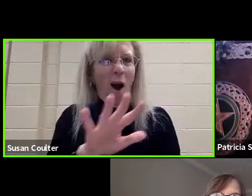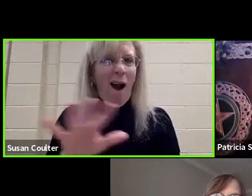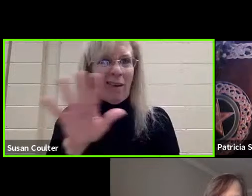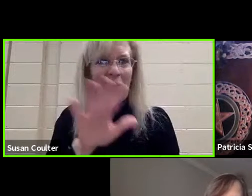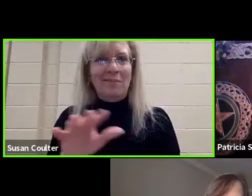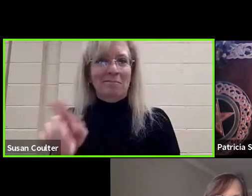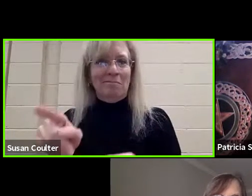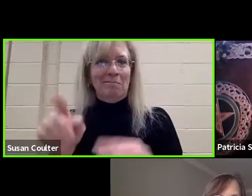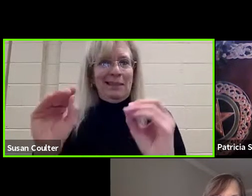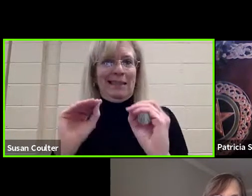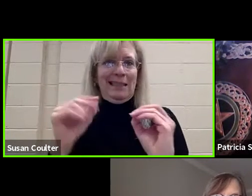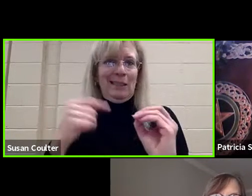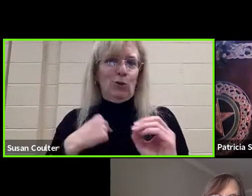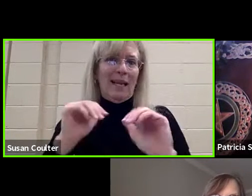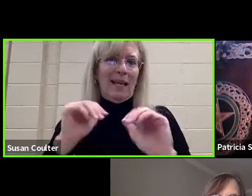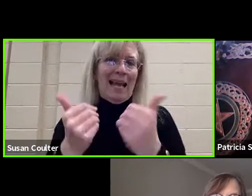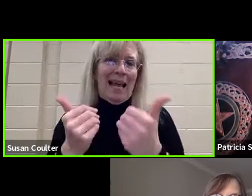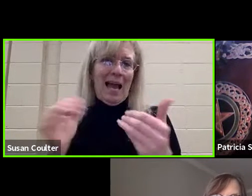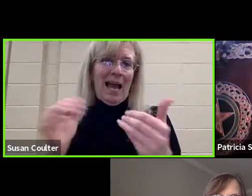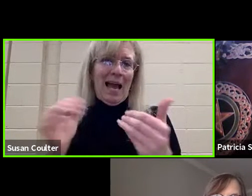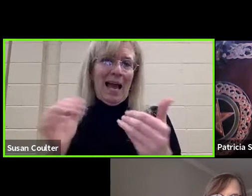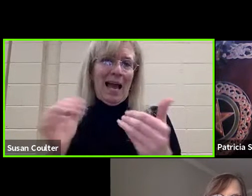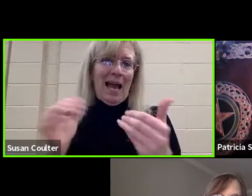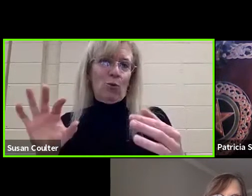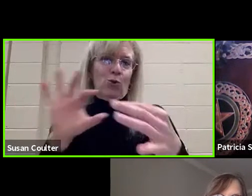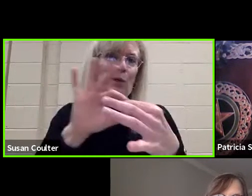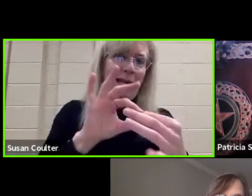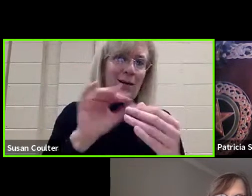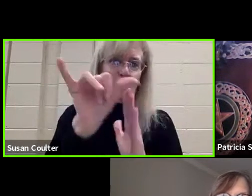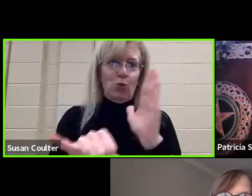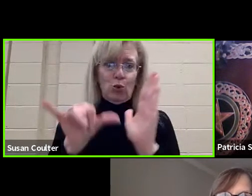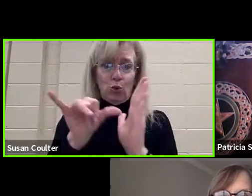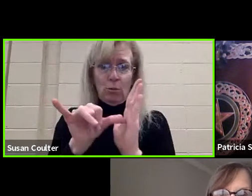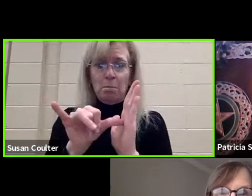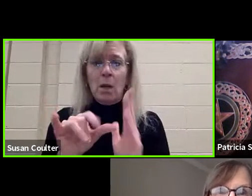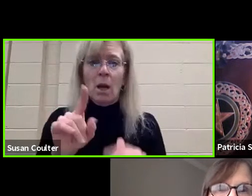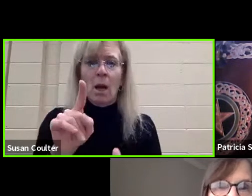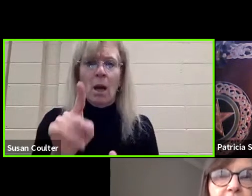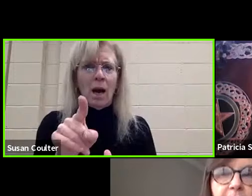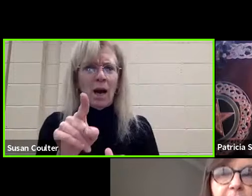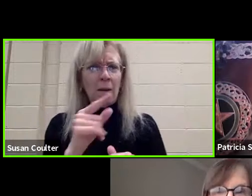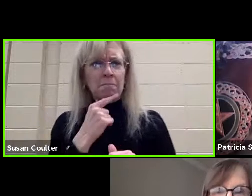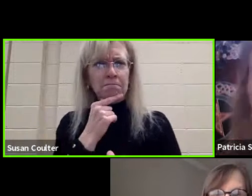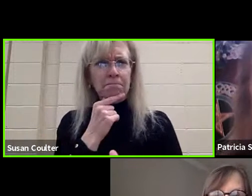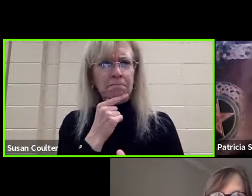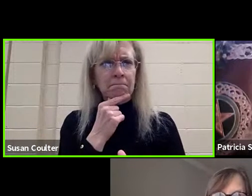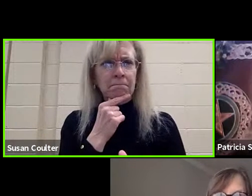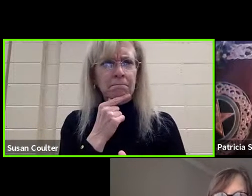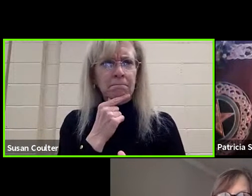going on. Teach me how to connect to YouTube.